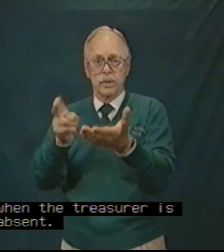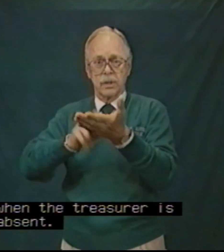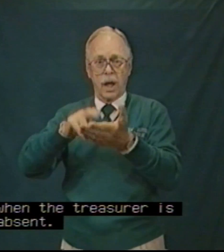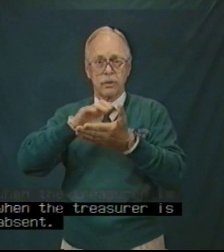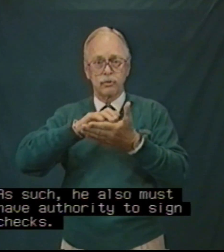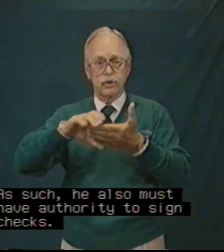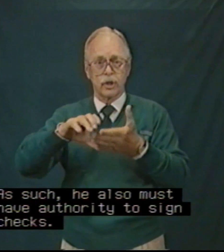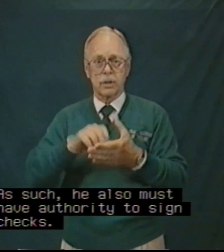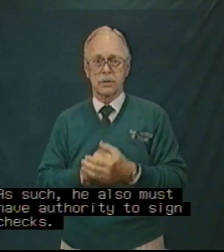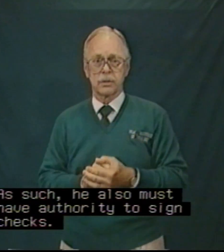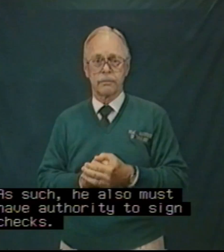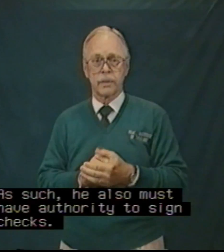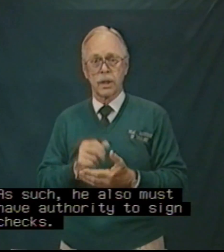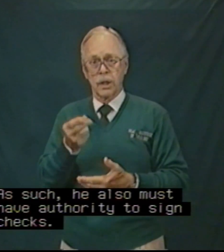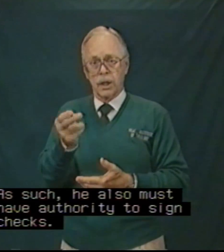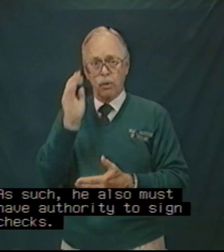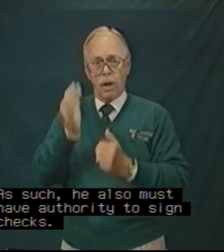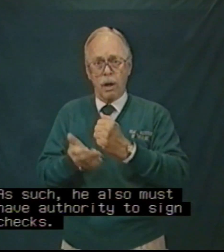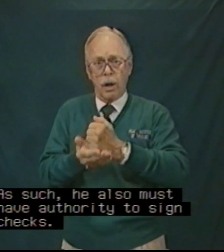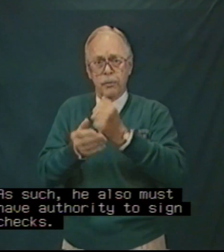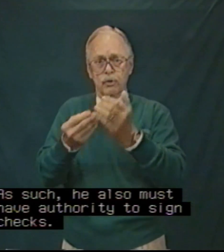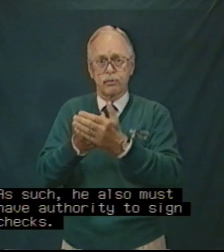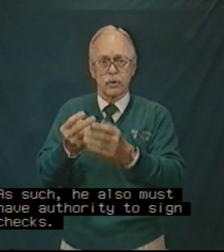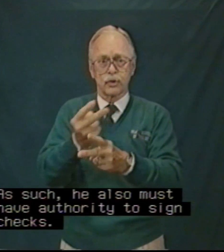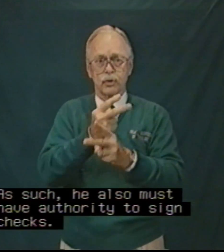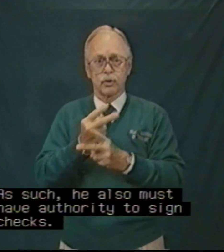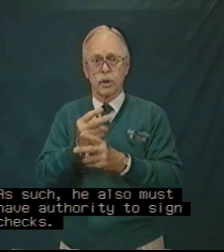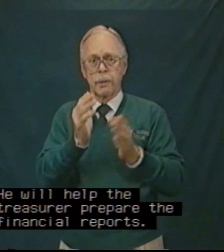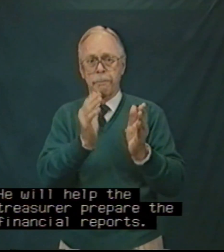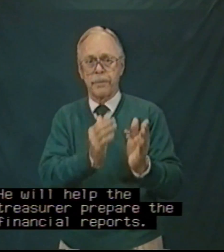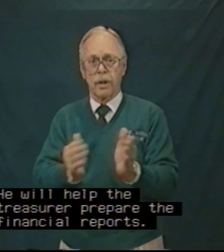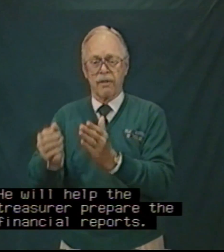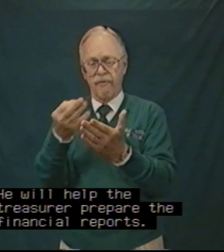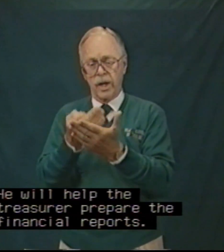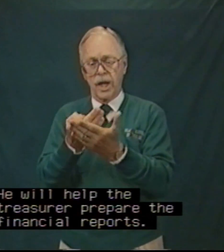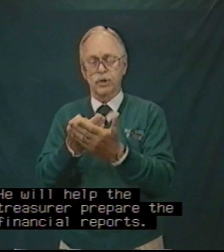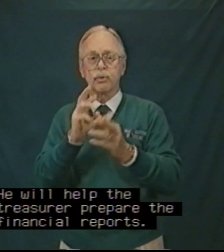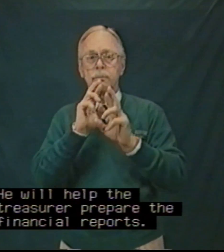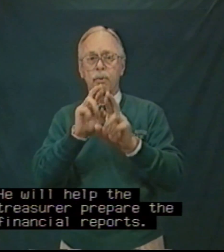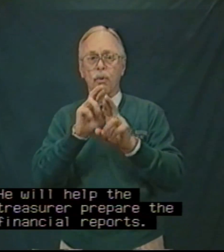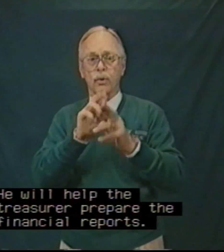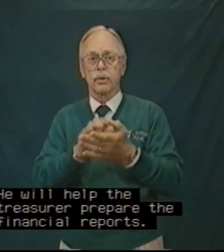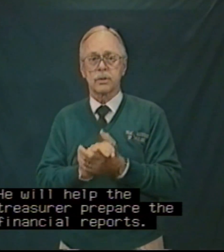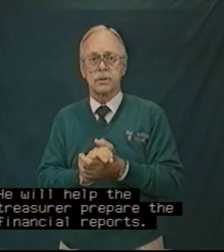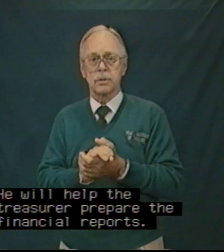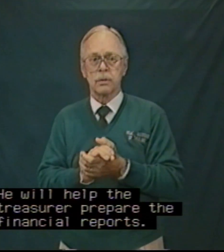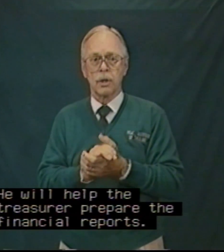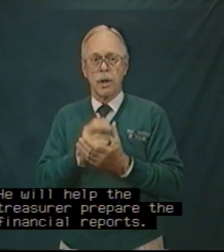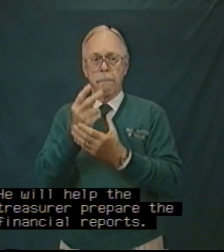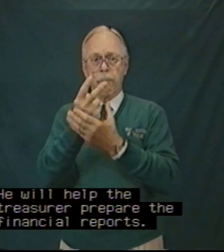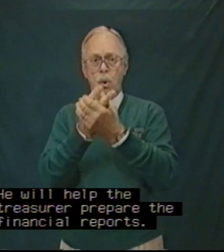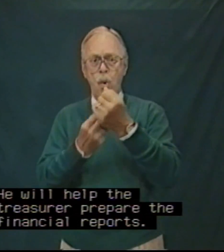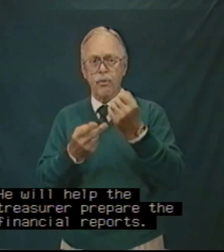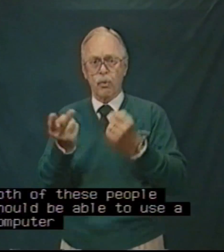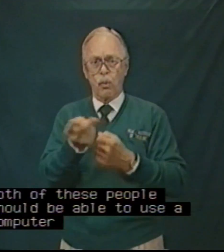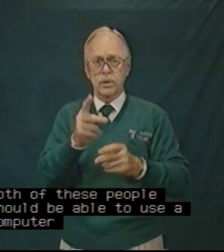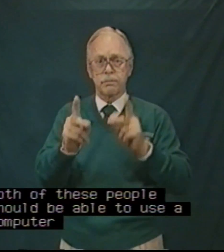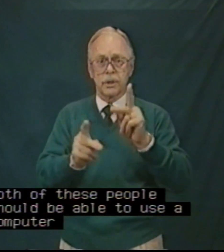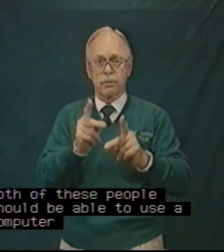He will help the Treasurer prepare the financial reports. Both of these people should be able to use a computer, to